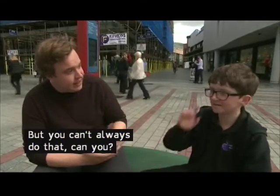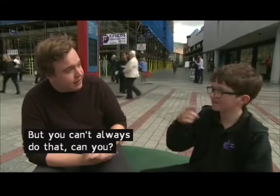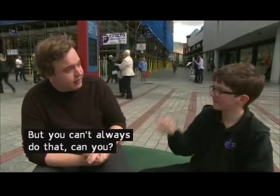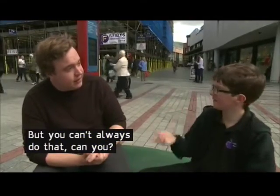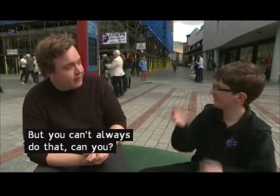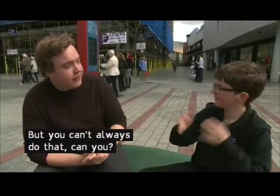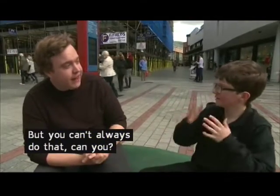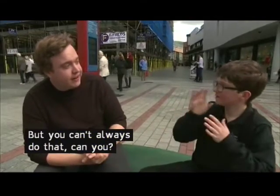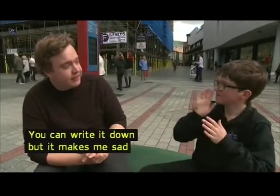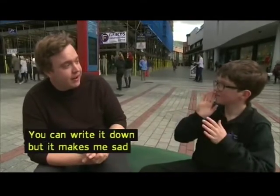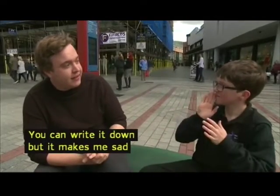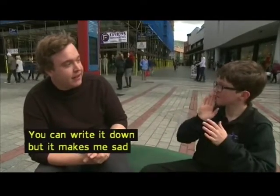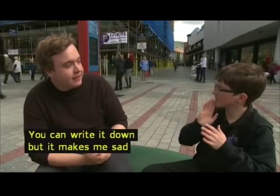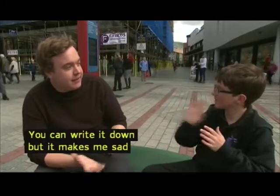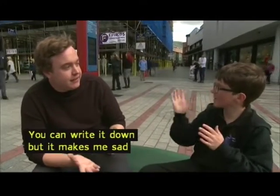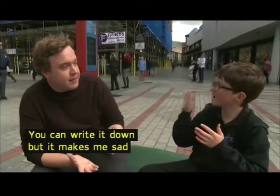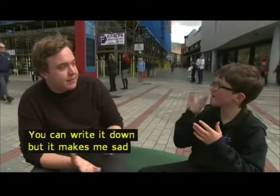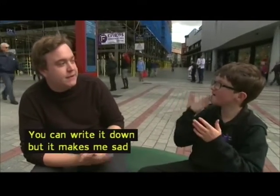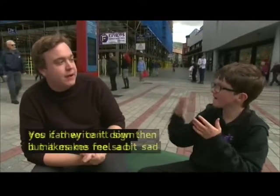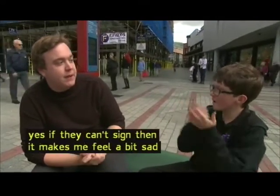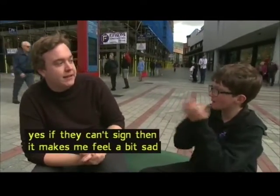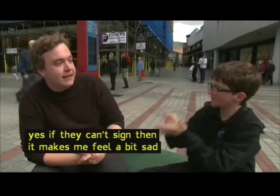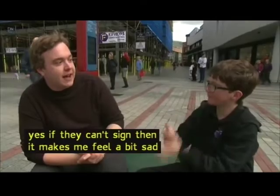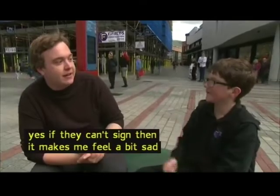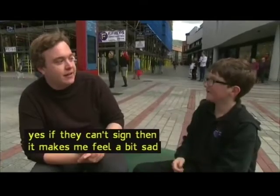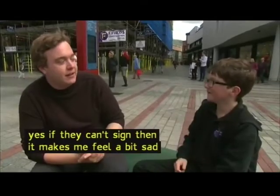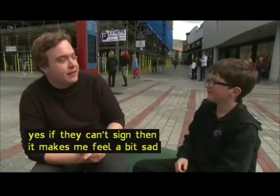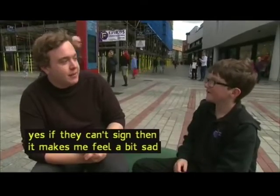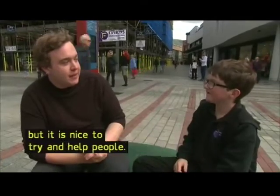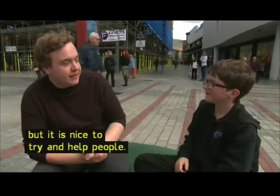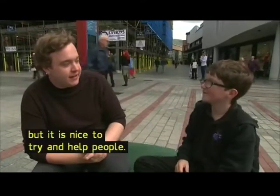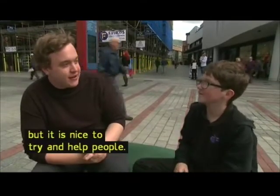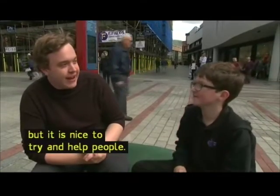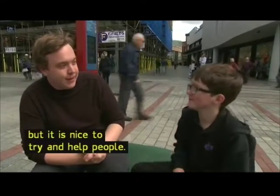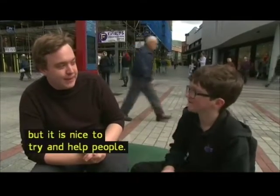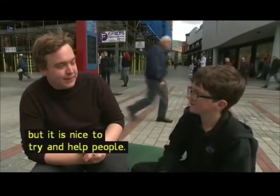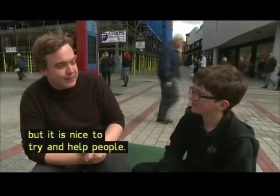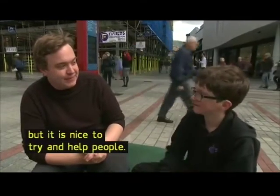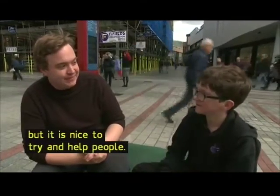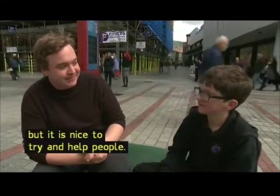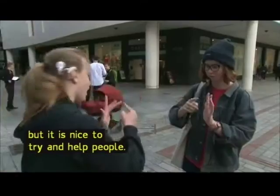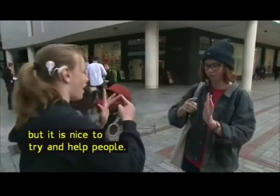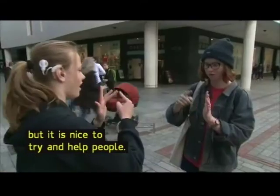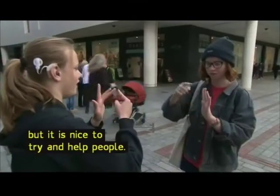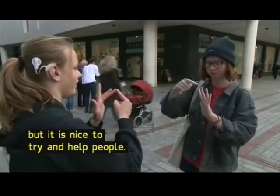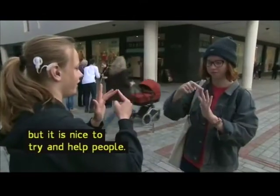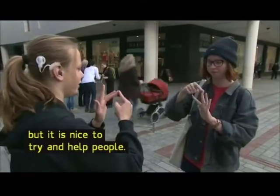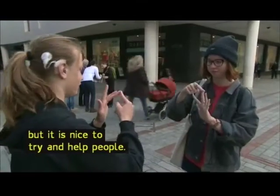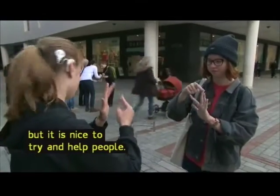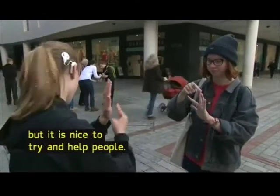Yeah, if they can't sign, then it makes me feel a bit sad, but it's nice to try and help people. So Leah, you were the only person in your